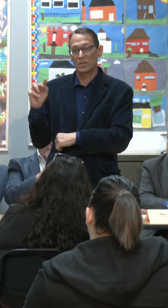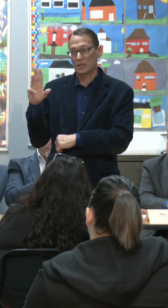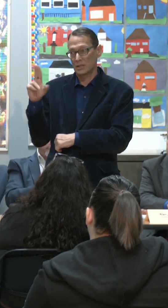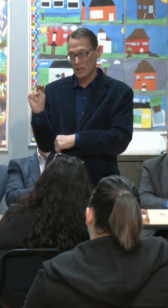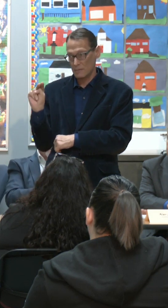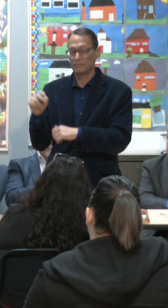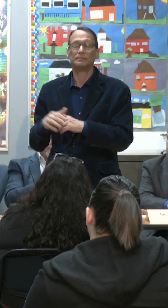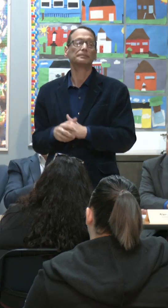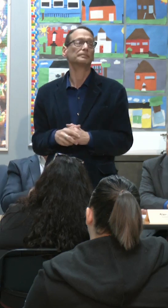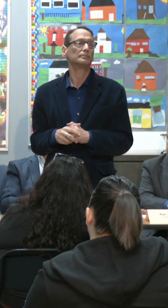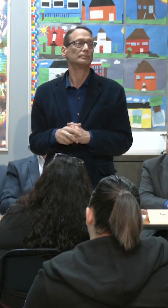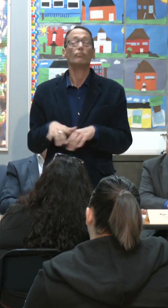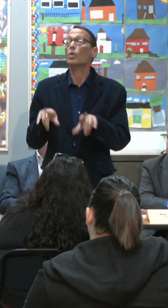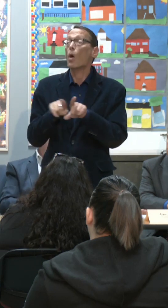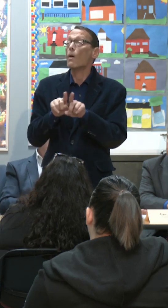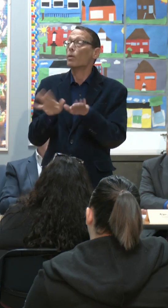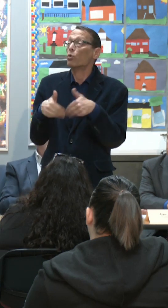in 3-inch heels.